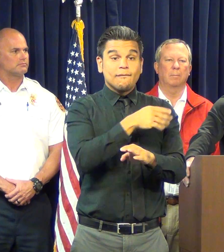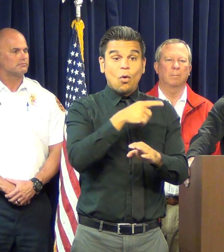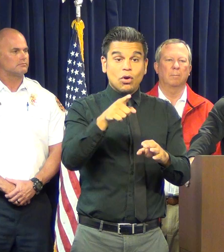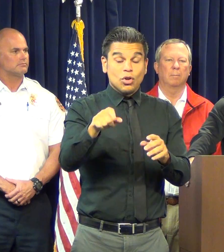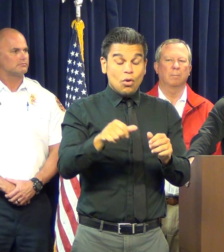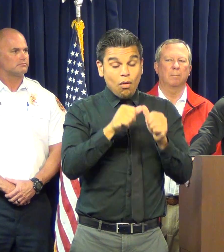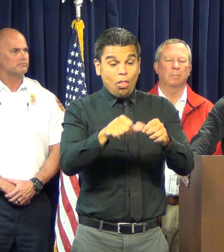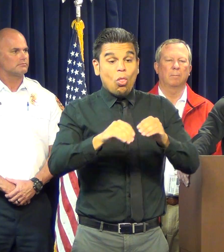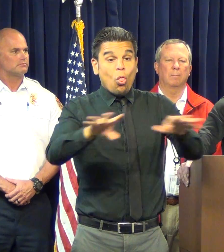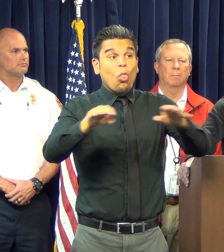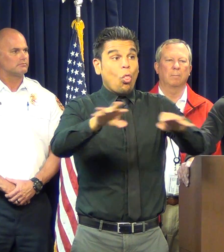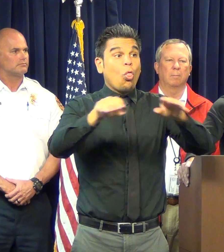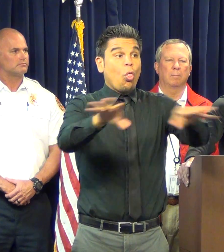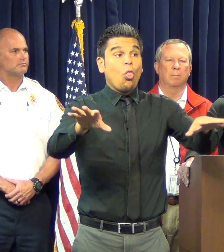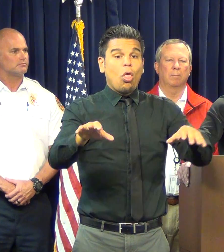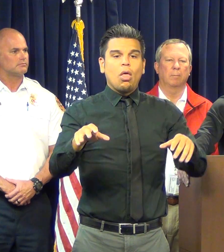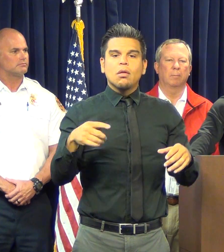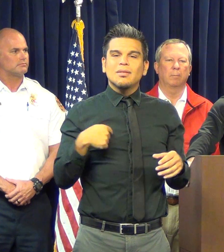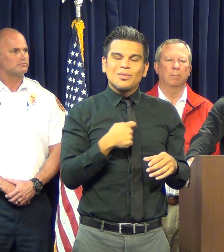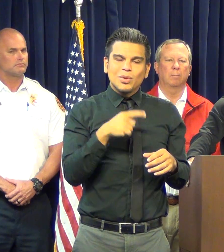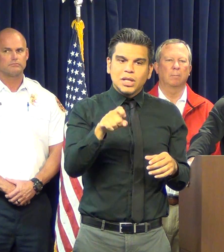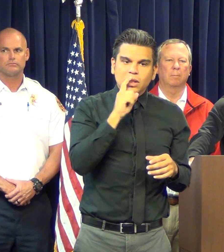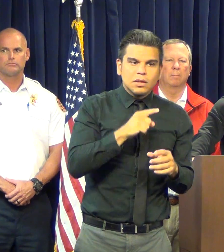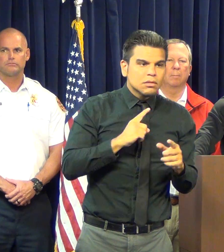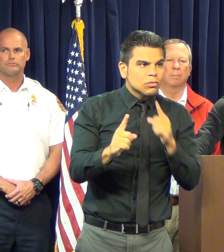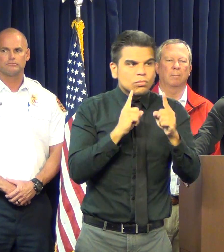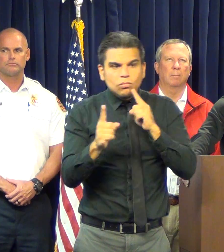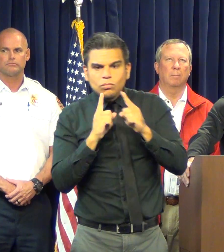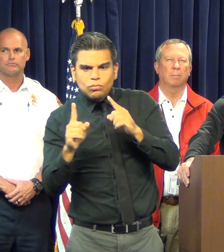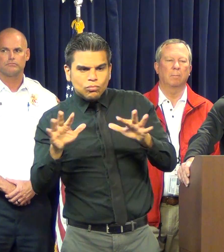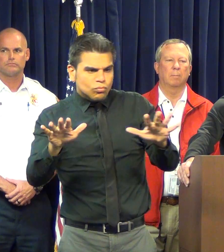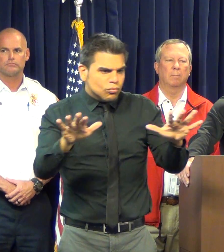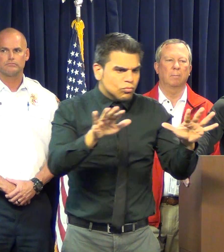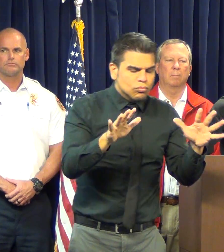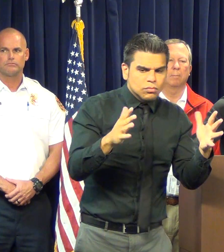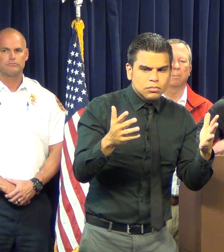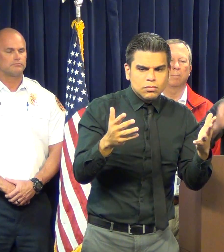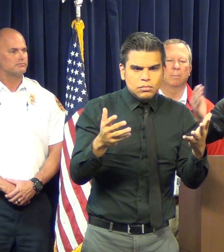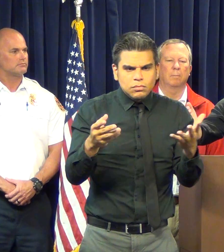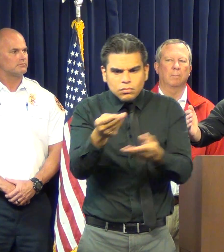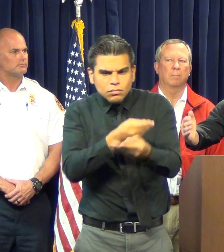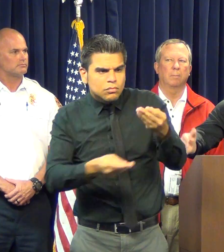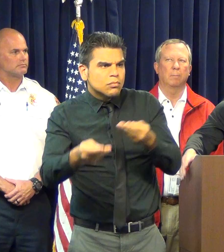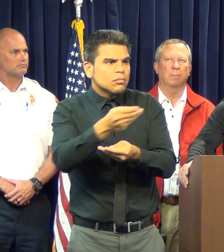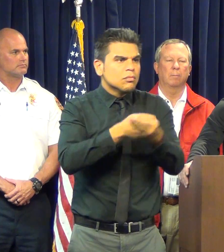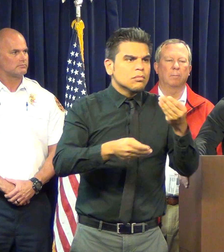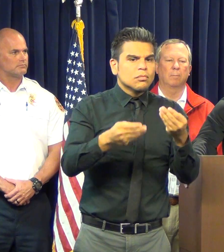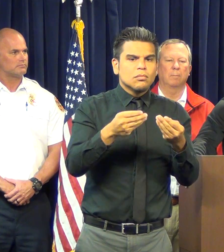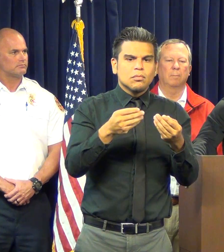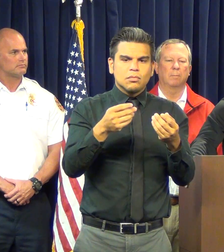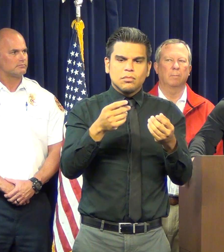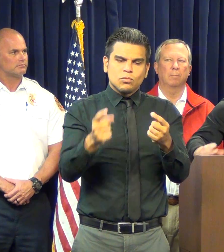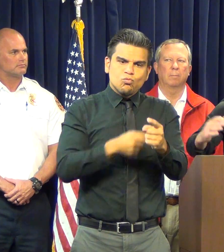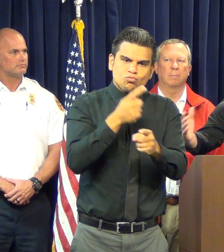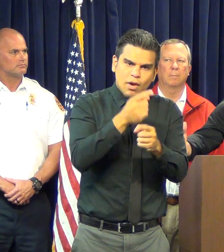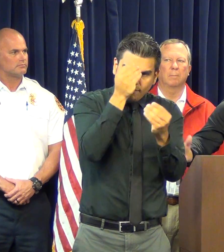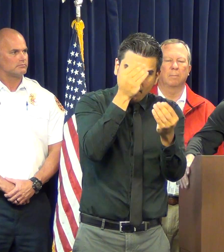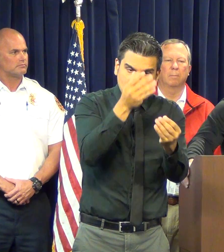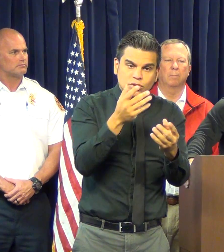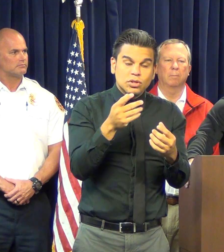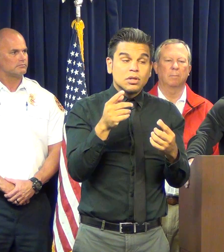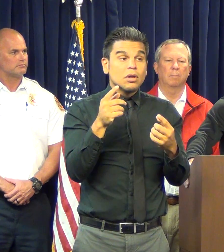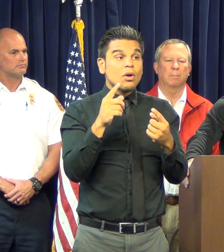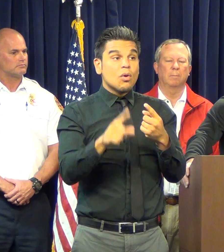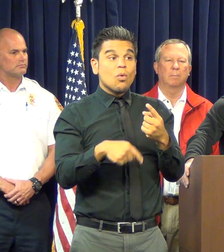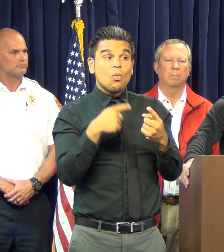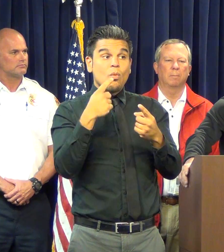sphere, beyond that, we just need to all be communicating and make sure we're getting the right message out. Because when a message goes out, when there's still an evacuation